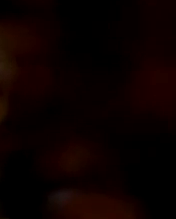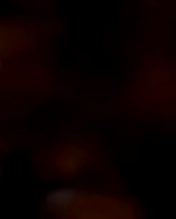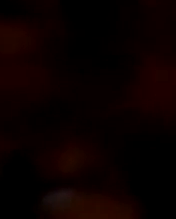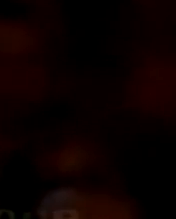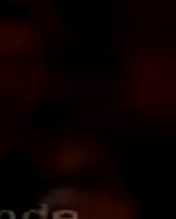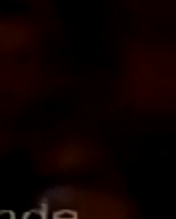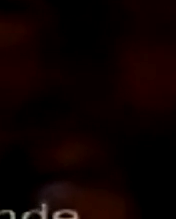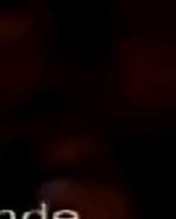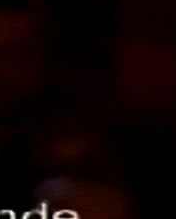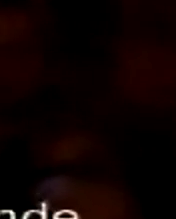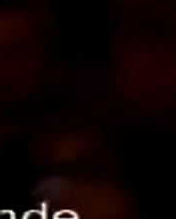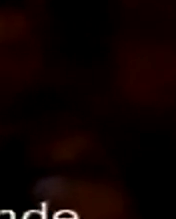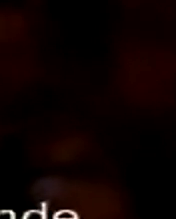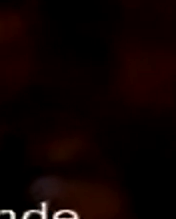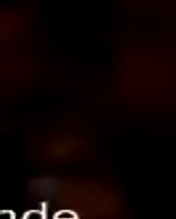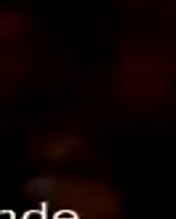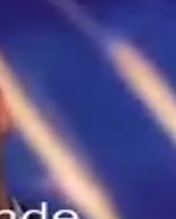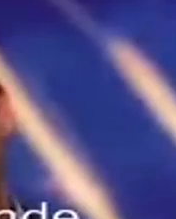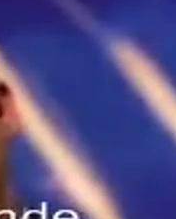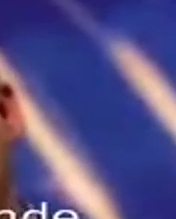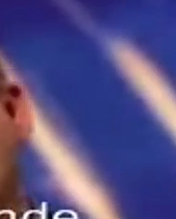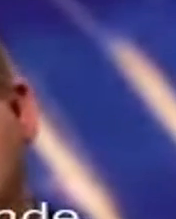So you work at Car Phone Warehouse,